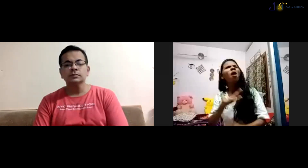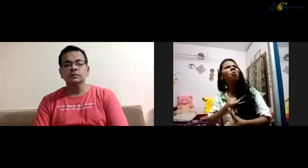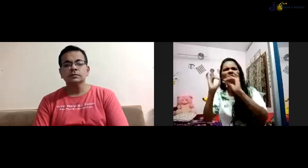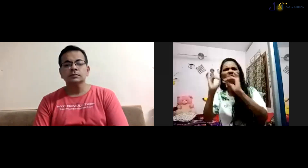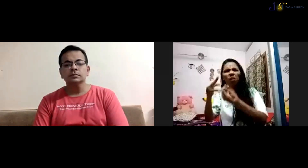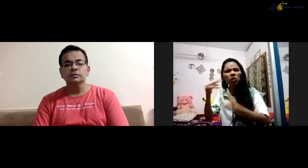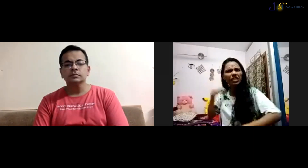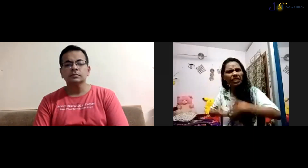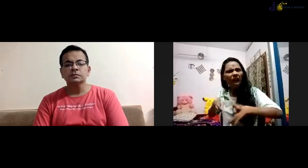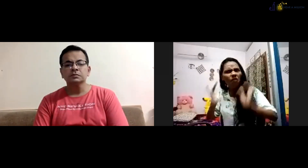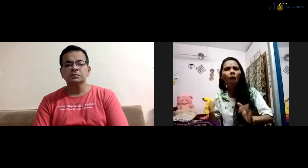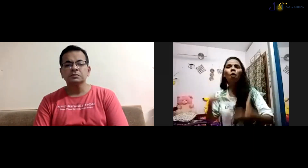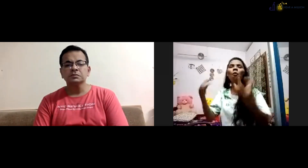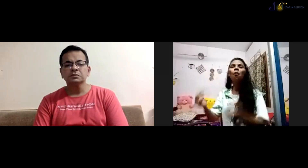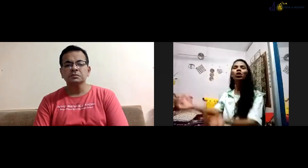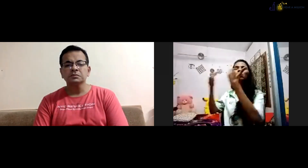I could